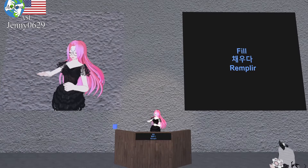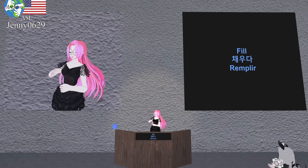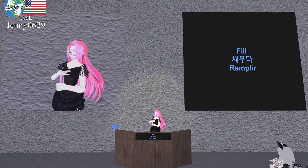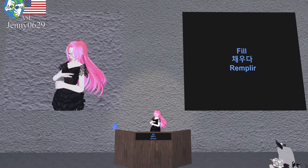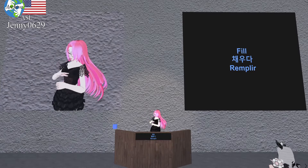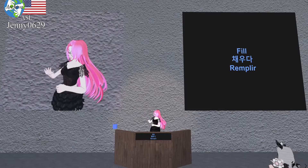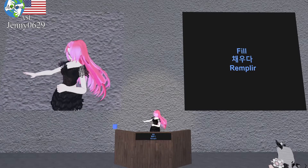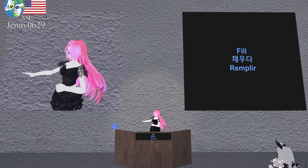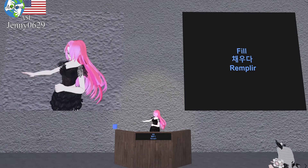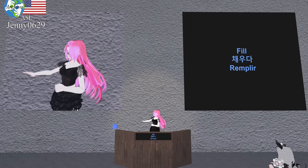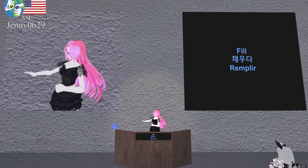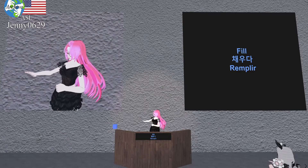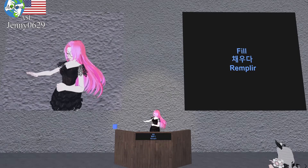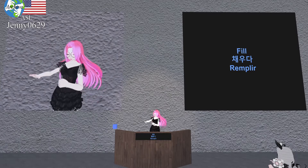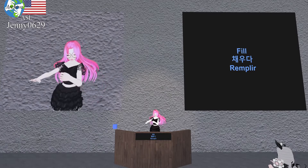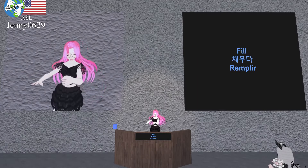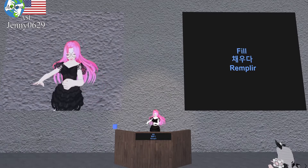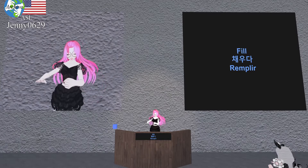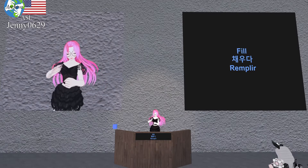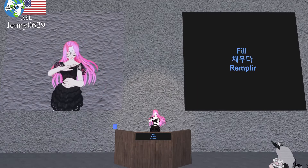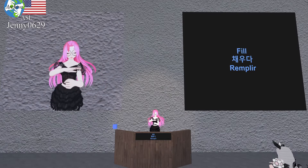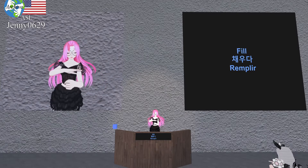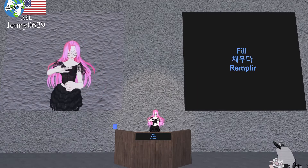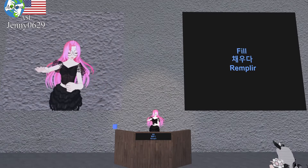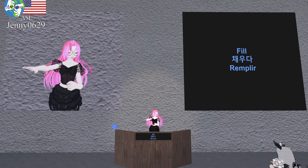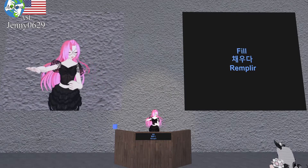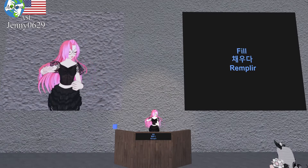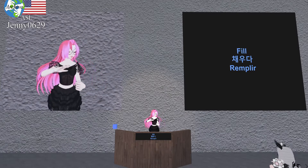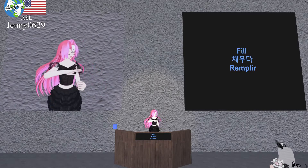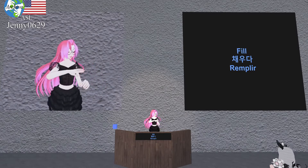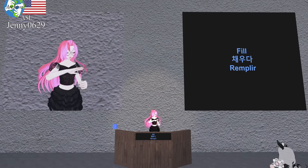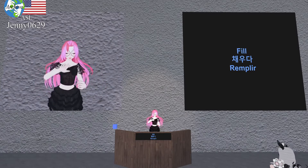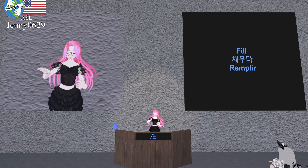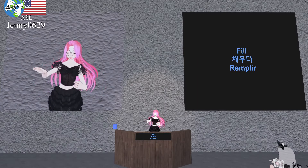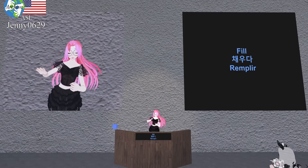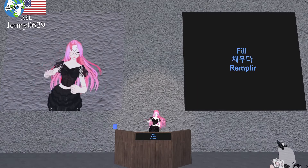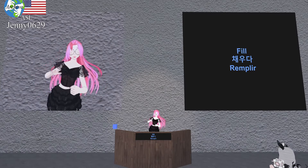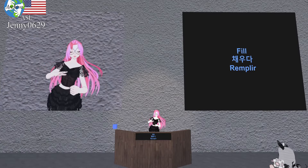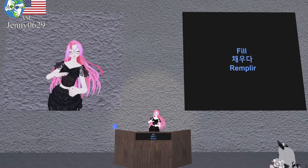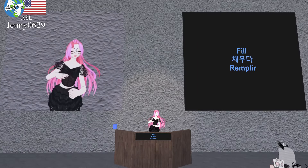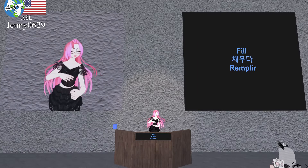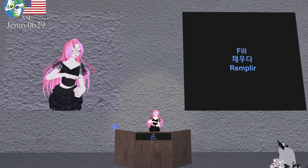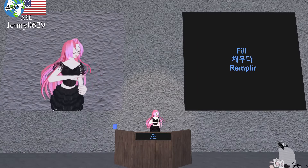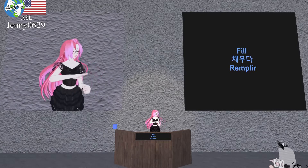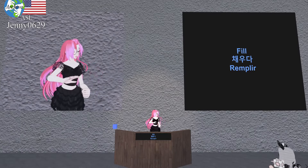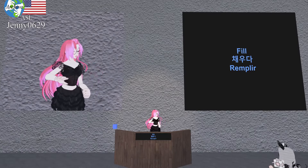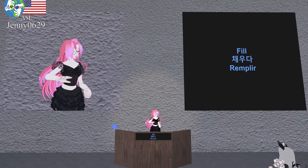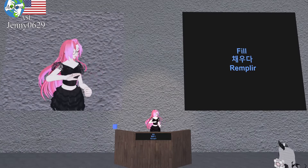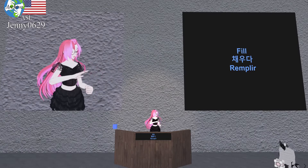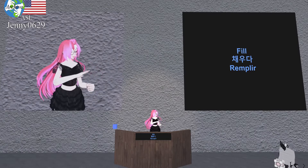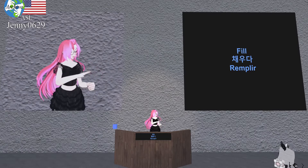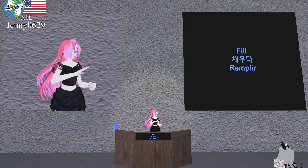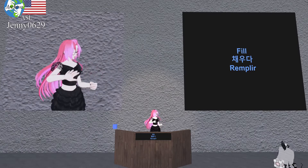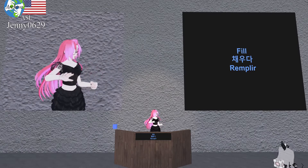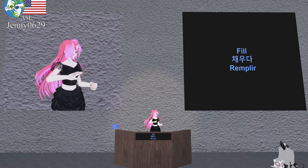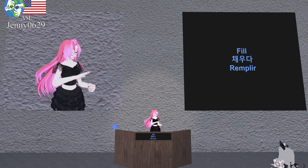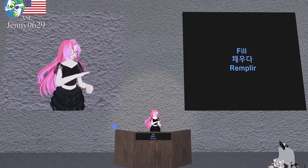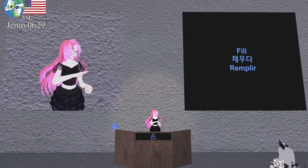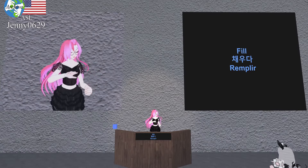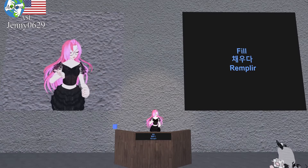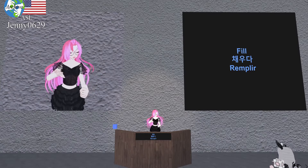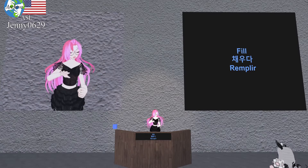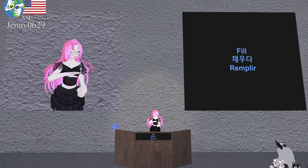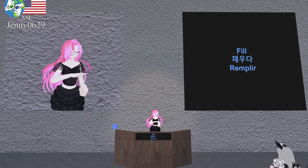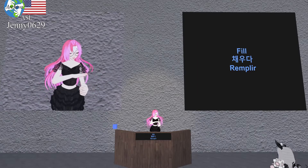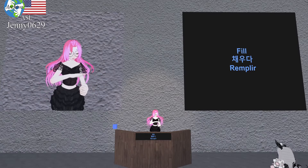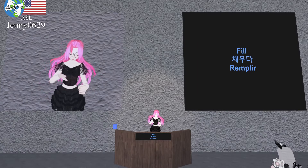Fill or full. You have a cup. My cup runneth over. And you fill it.